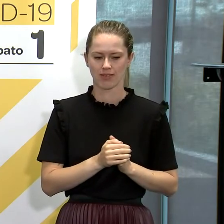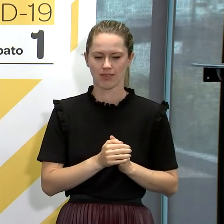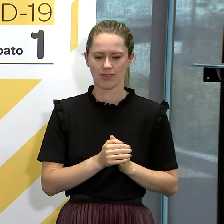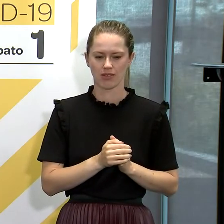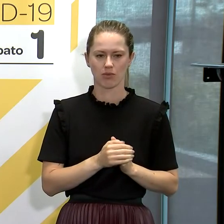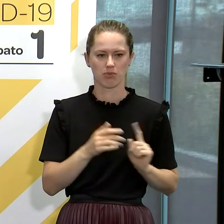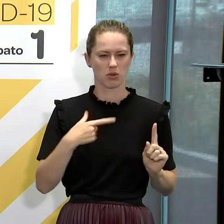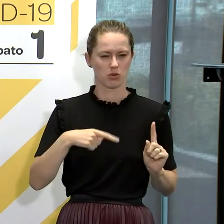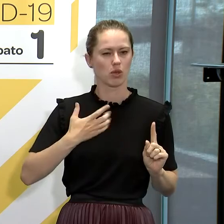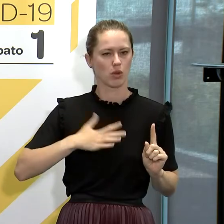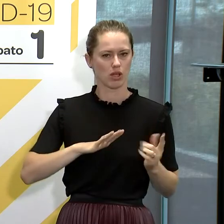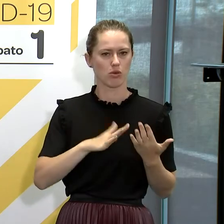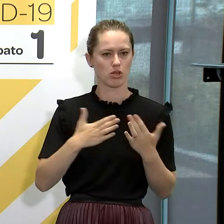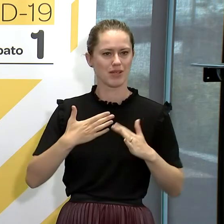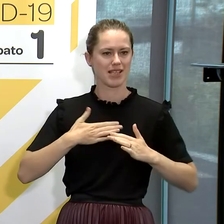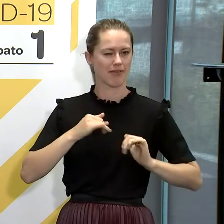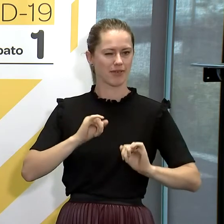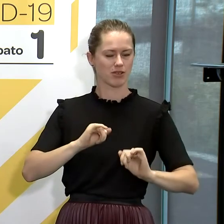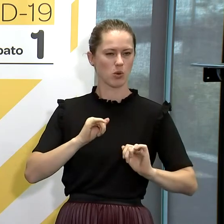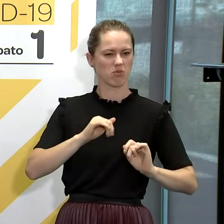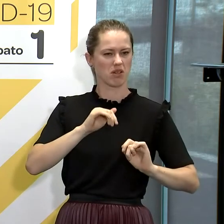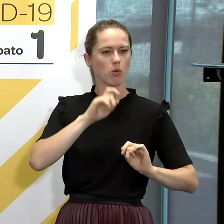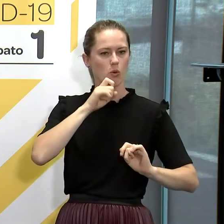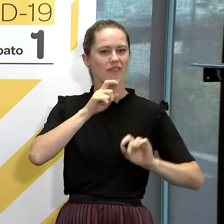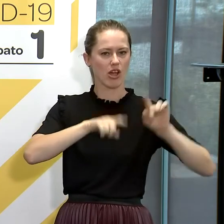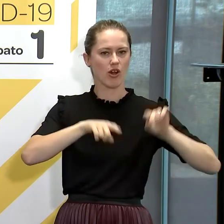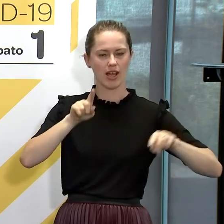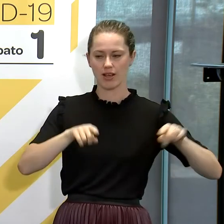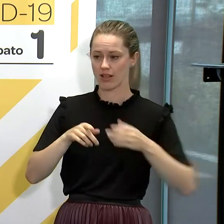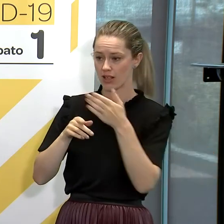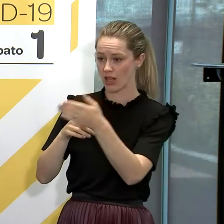keep the community safe. So it will vary from place to place. Do you